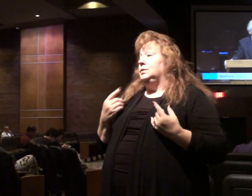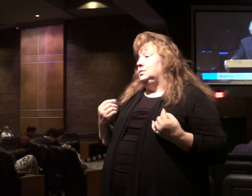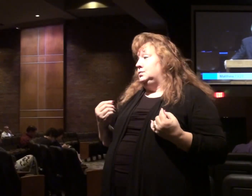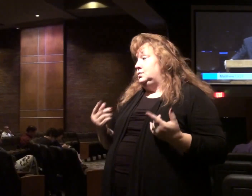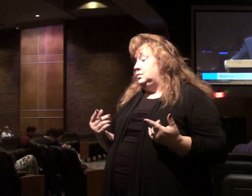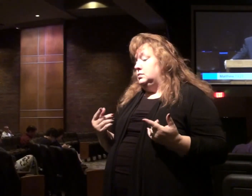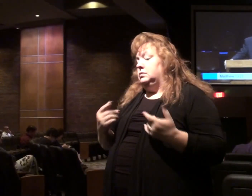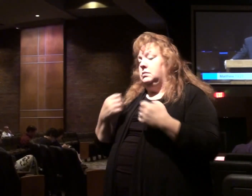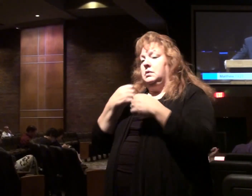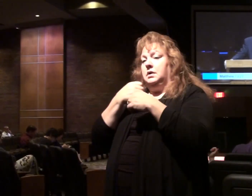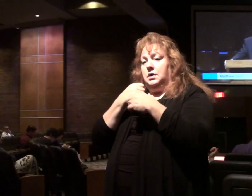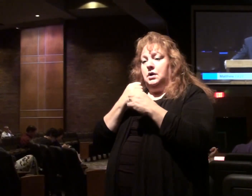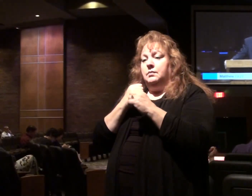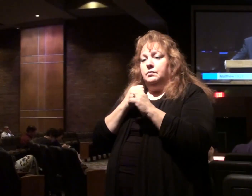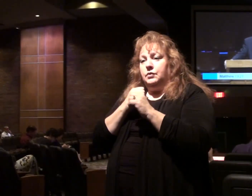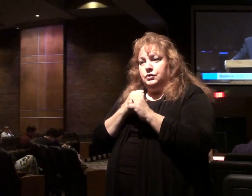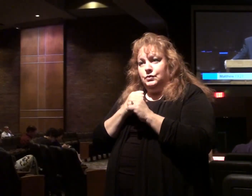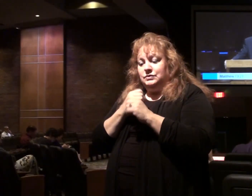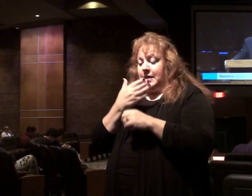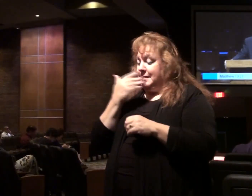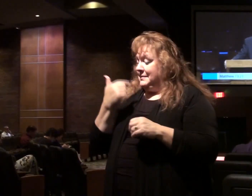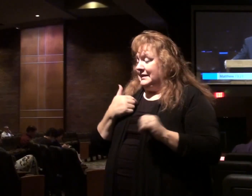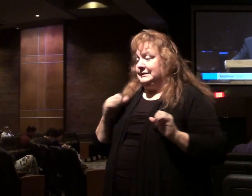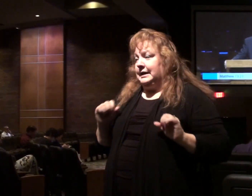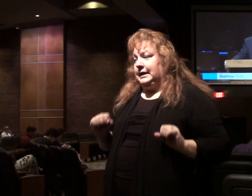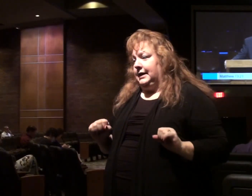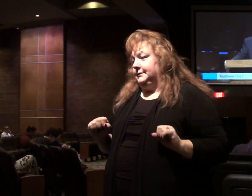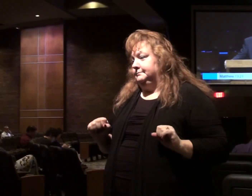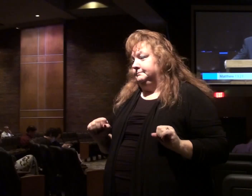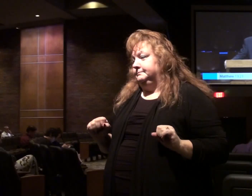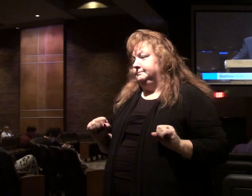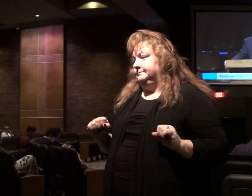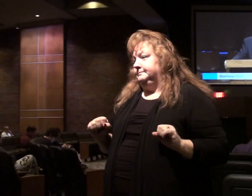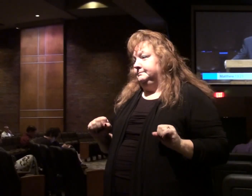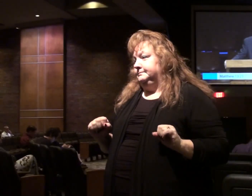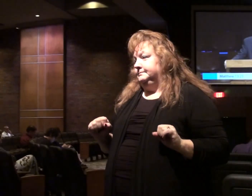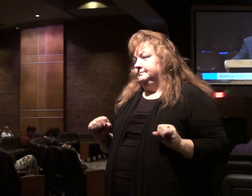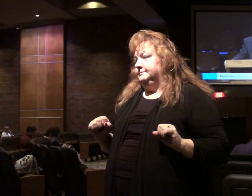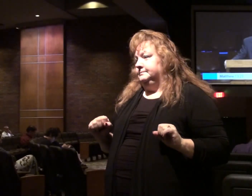is produce the best I can.